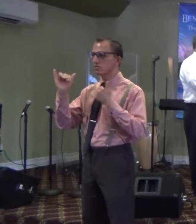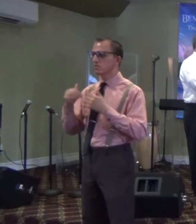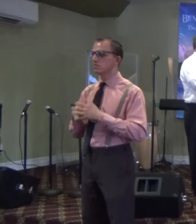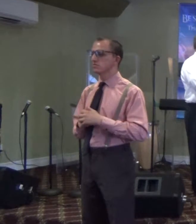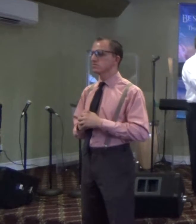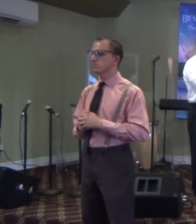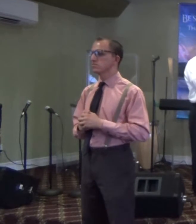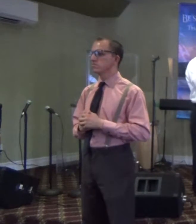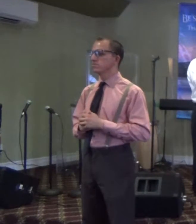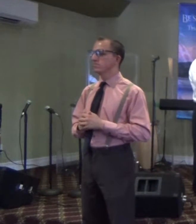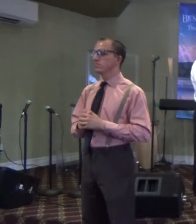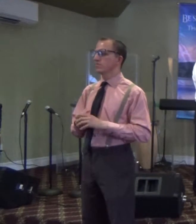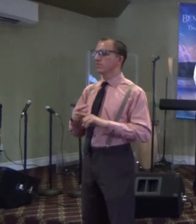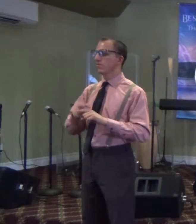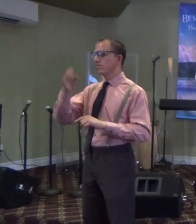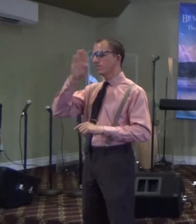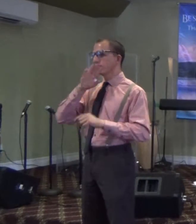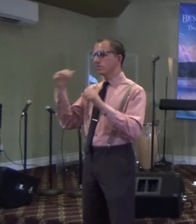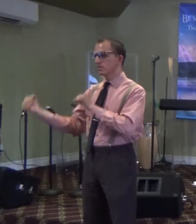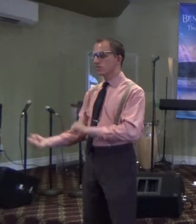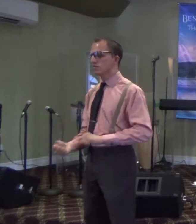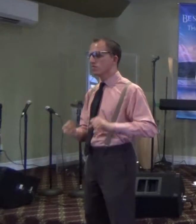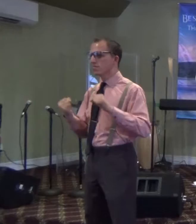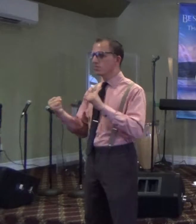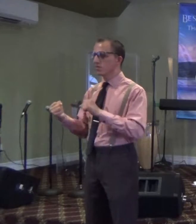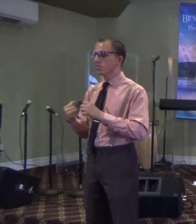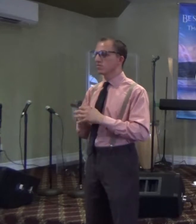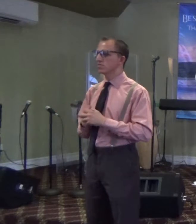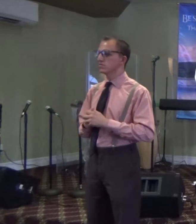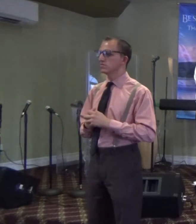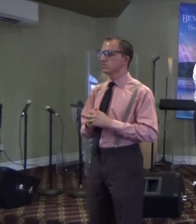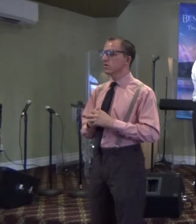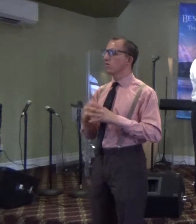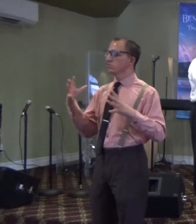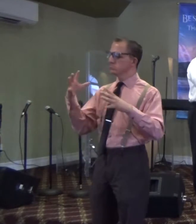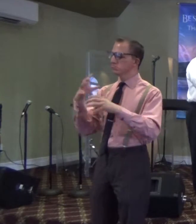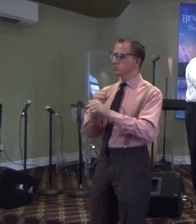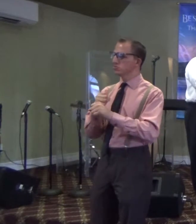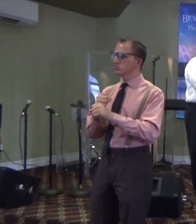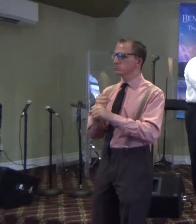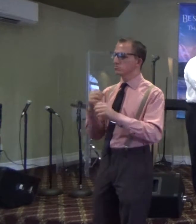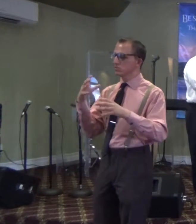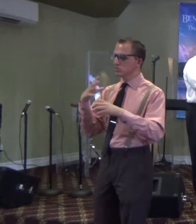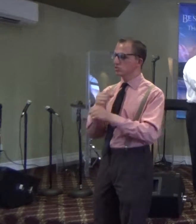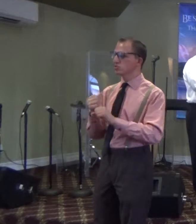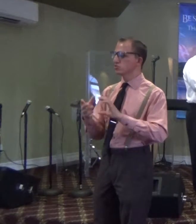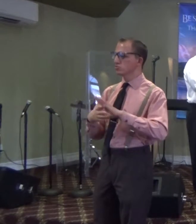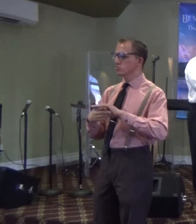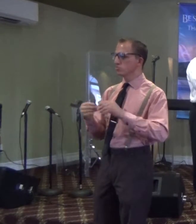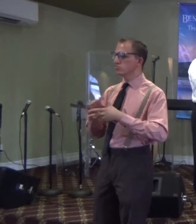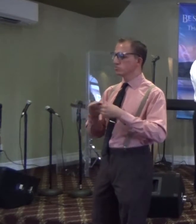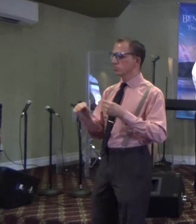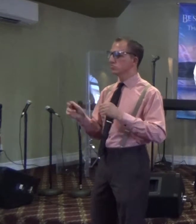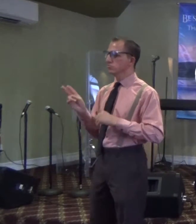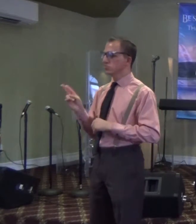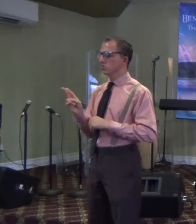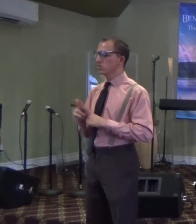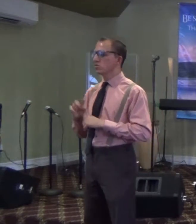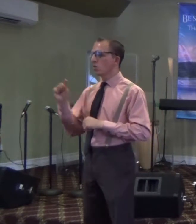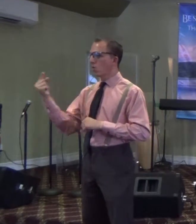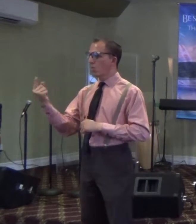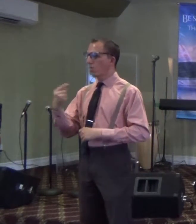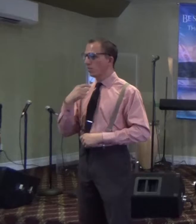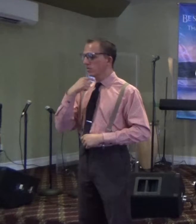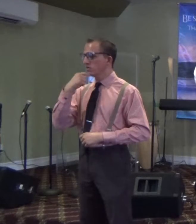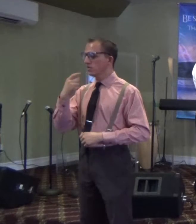eternal one, del poder de Dios. of the power of God. No voy a alargar esta I'm not historia, going to make the story long. solo les voy a decir I'm just going to